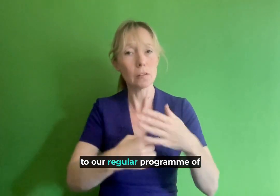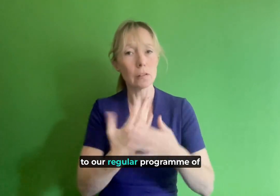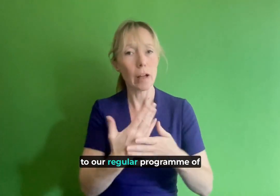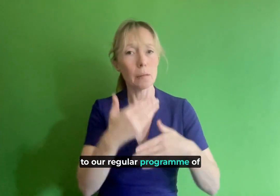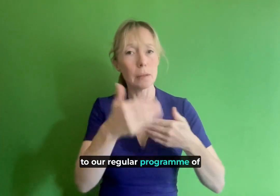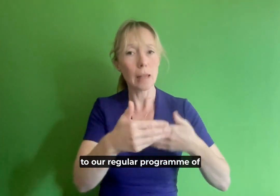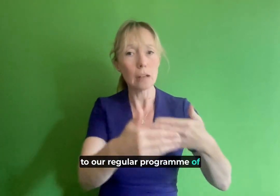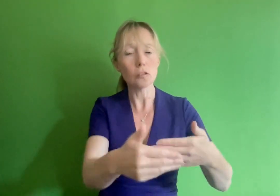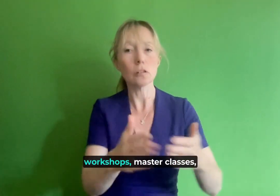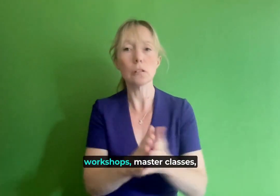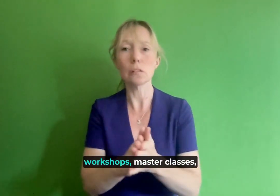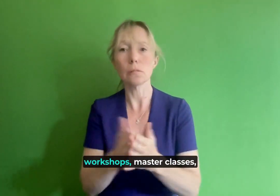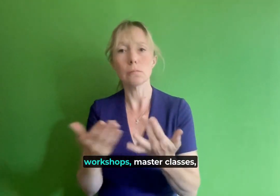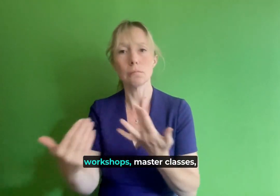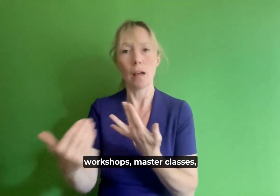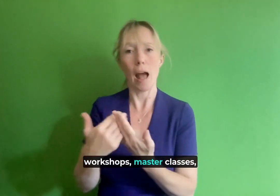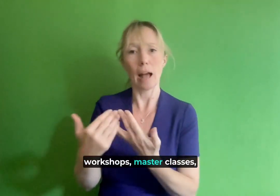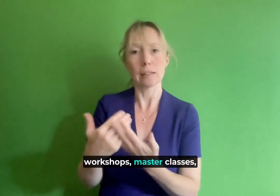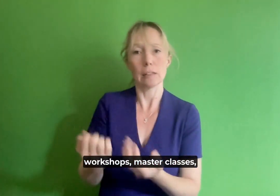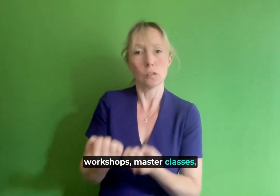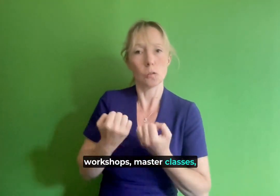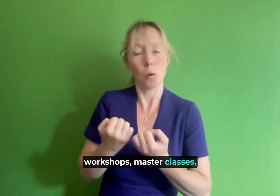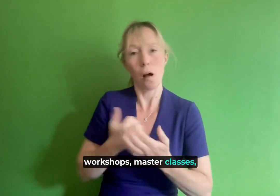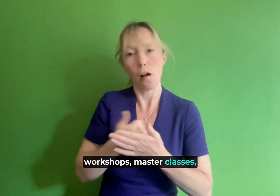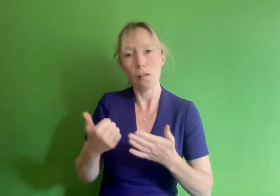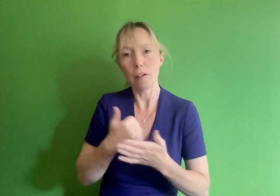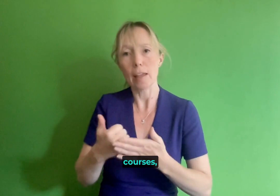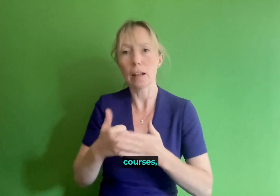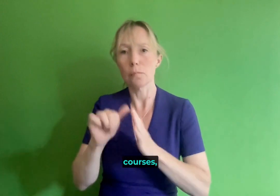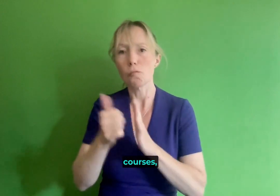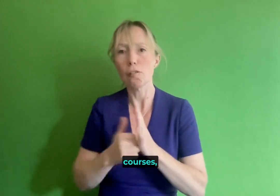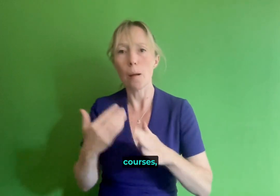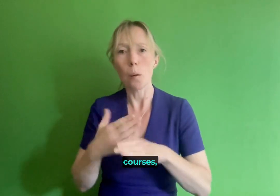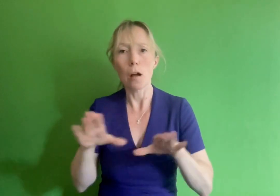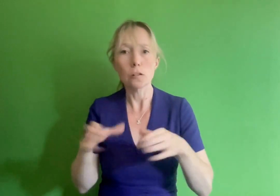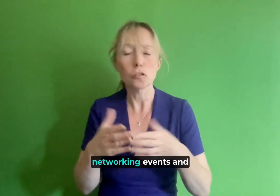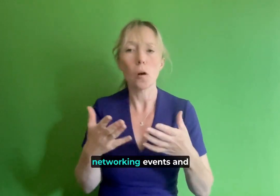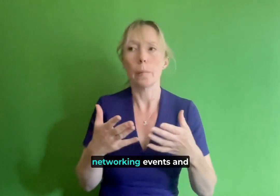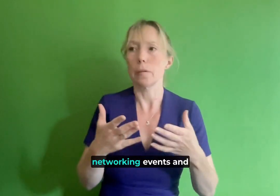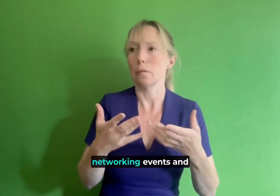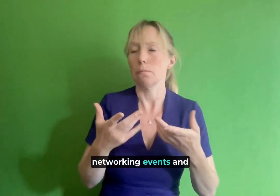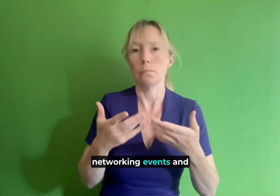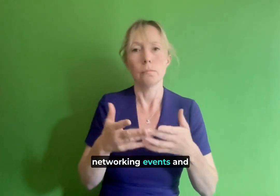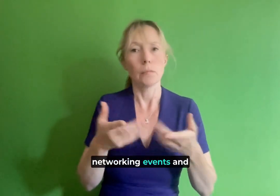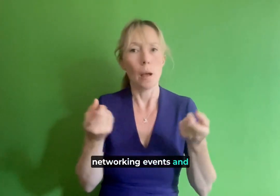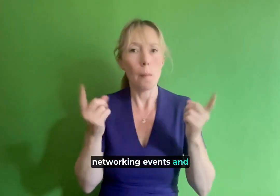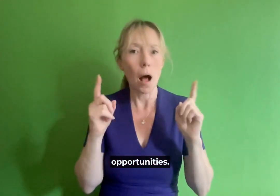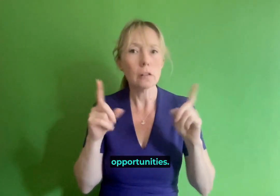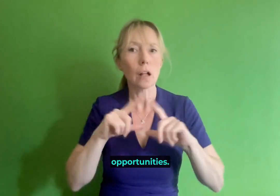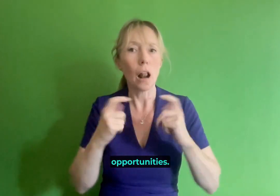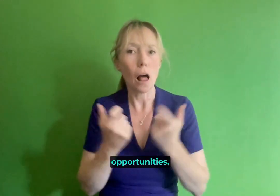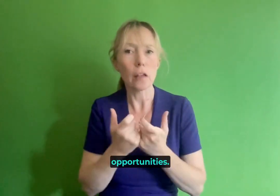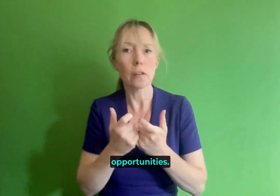regular programme of workshops, masterclasses, courses, networking events and opportunities.